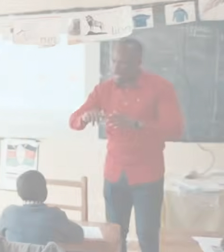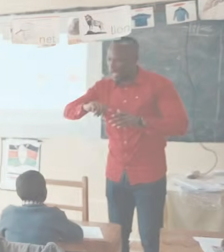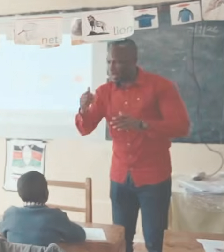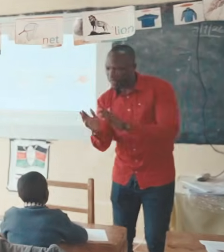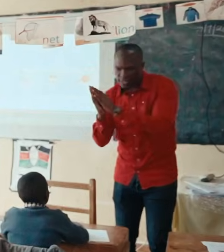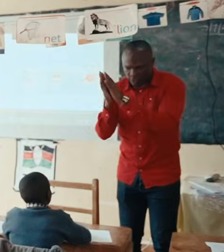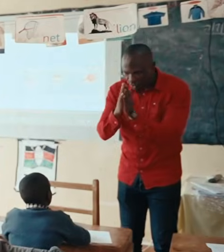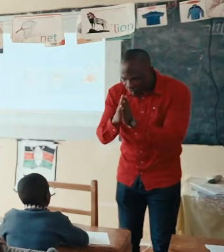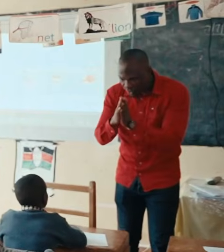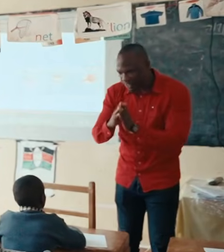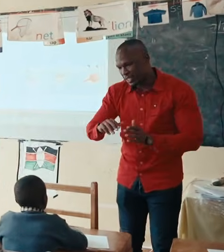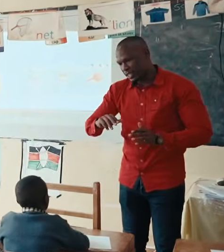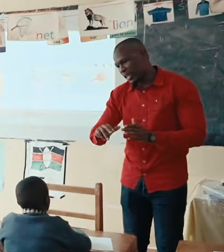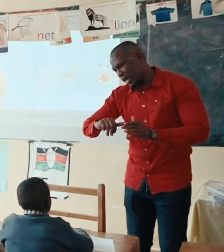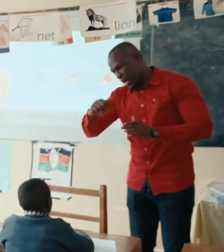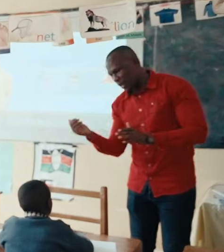Or Anastasia is saying that the support